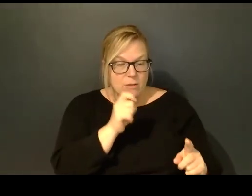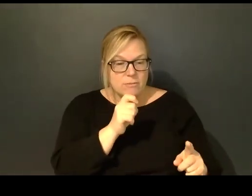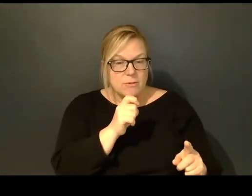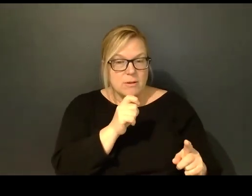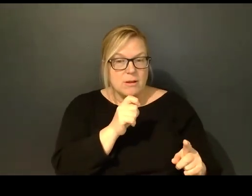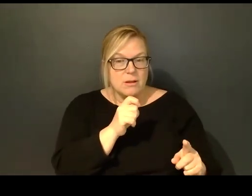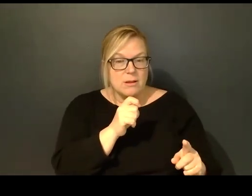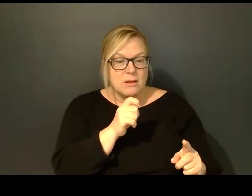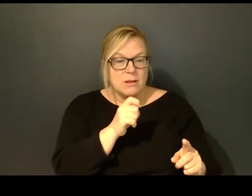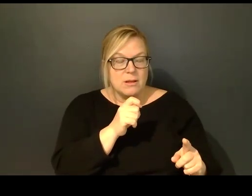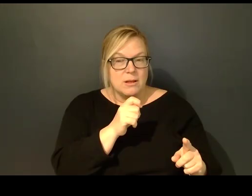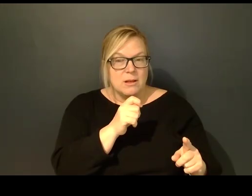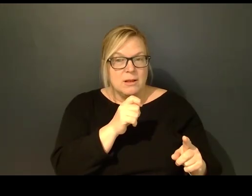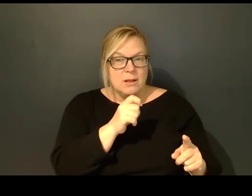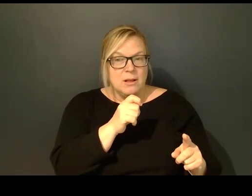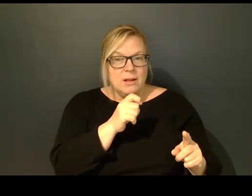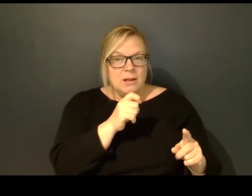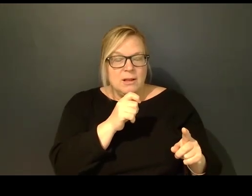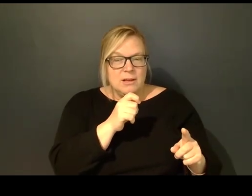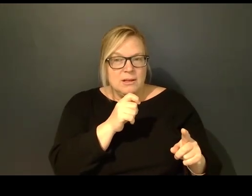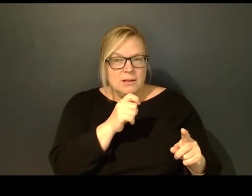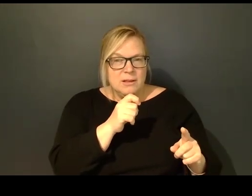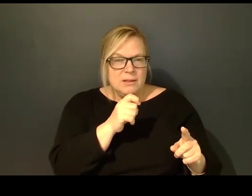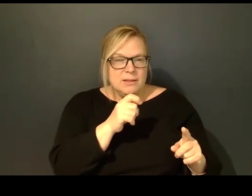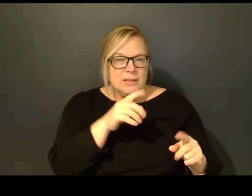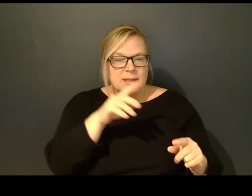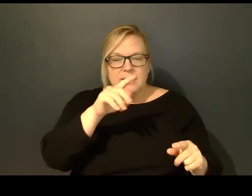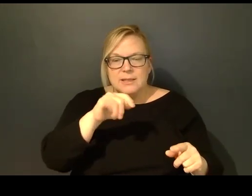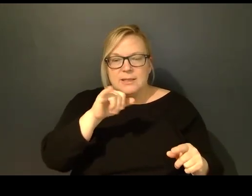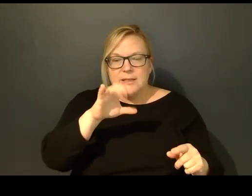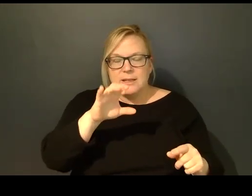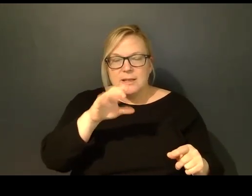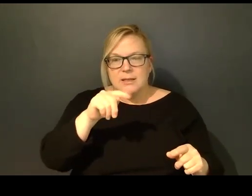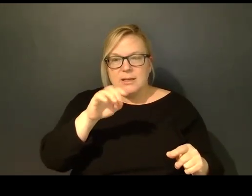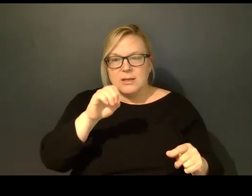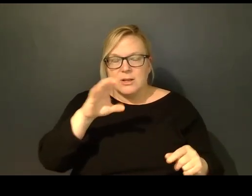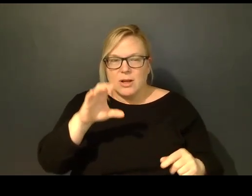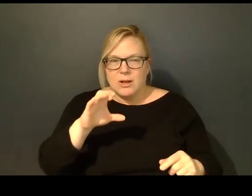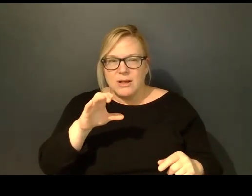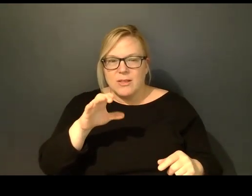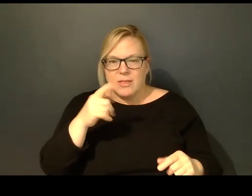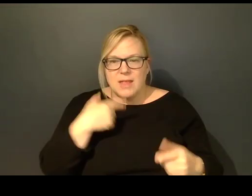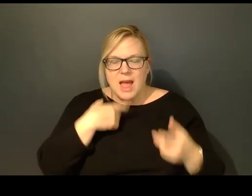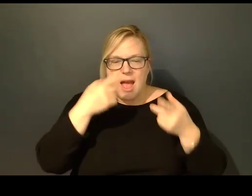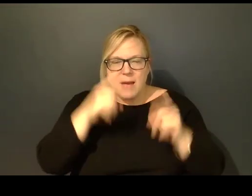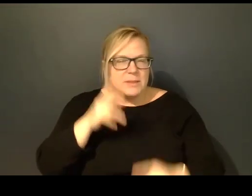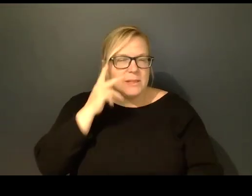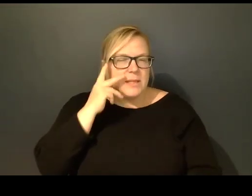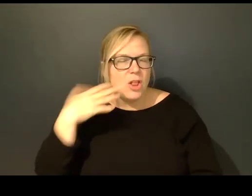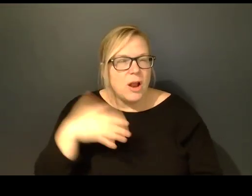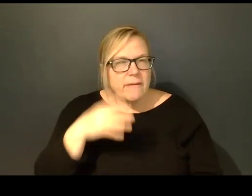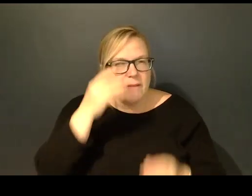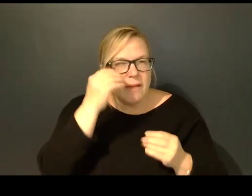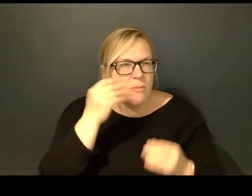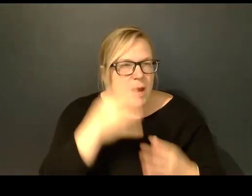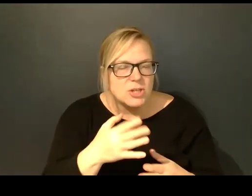come across an overwhelmingly amount of information that they don't know what to sort through.